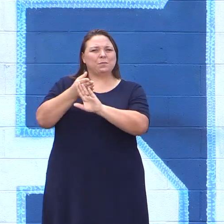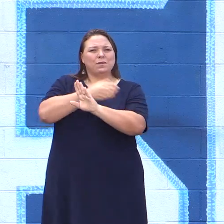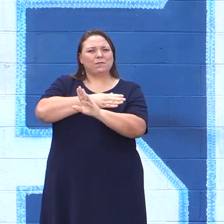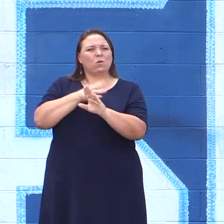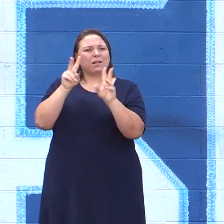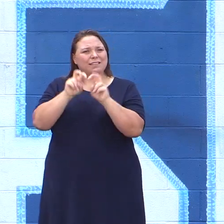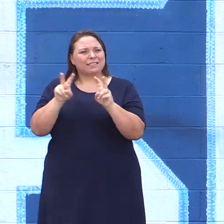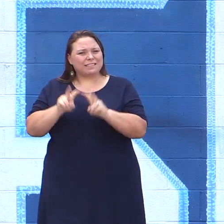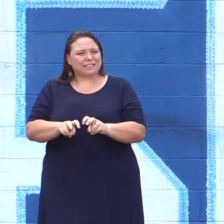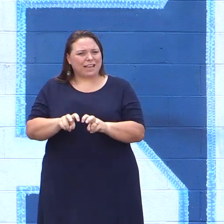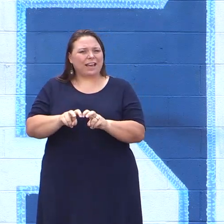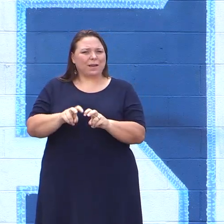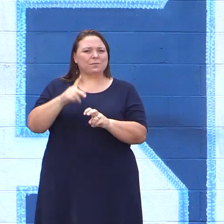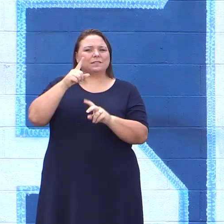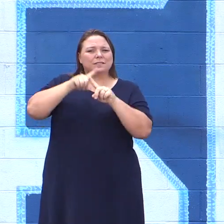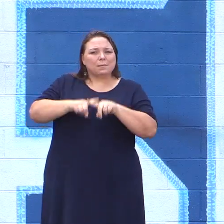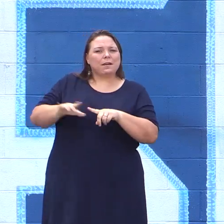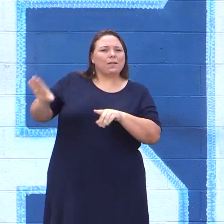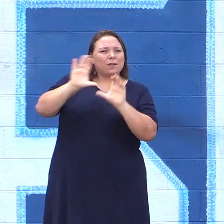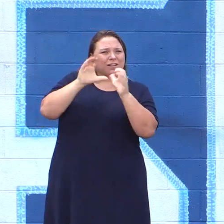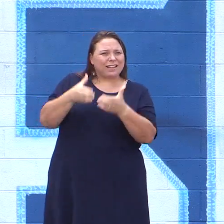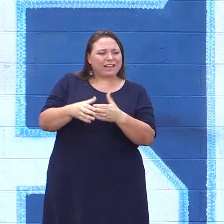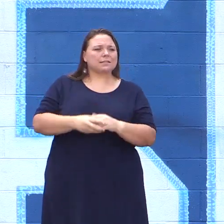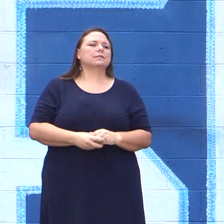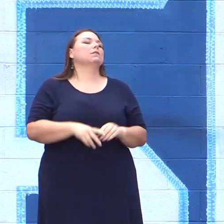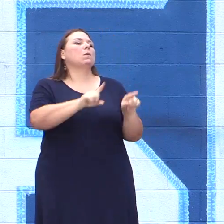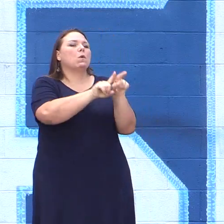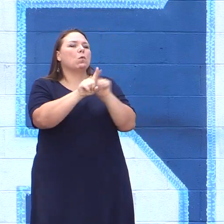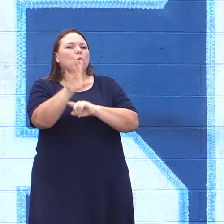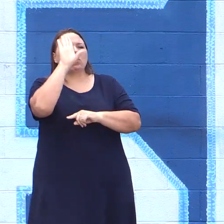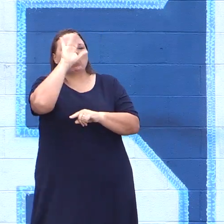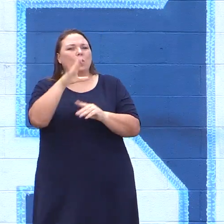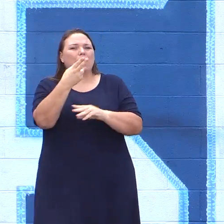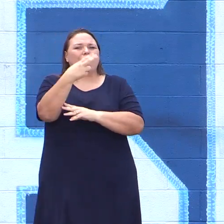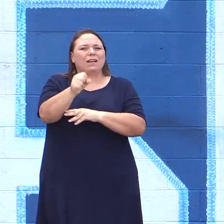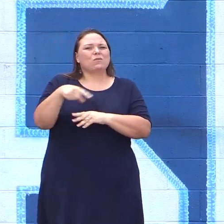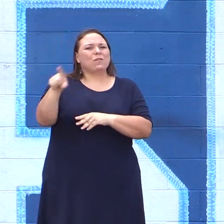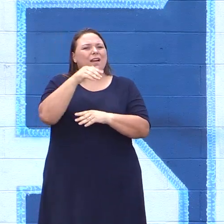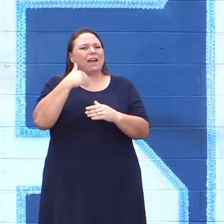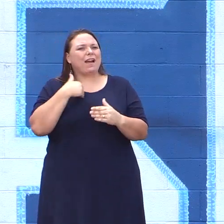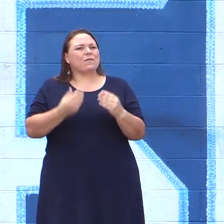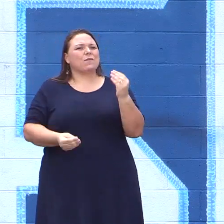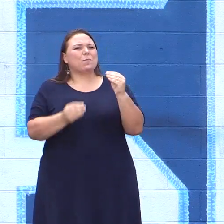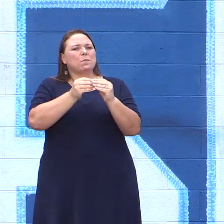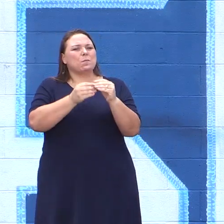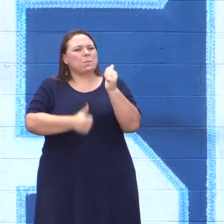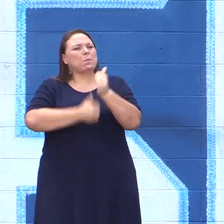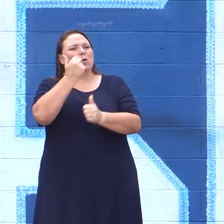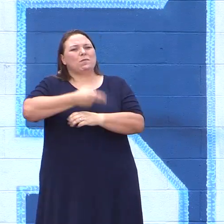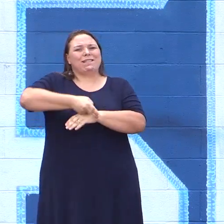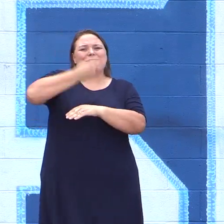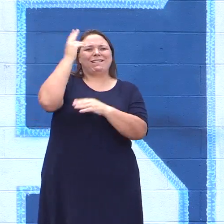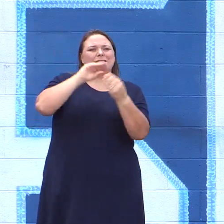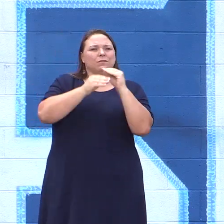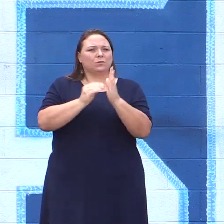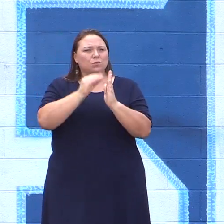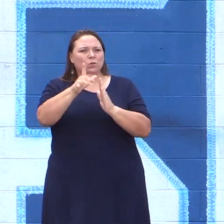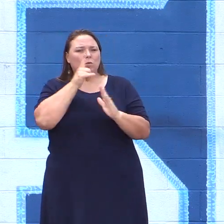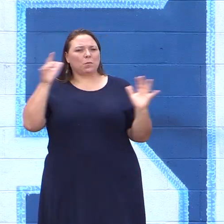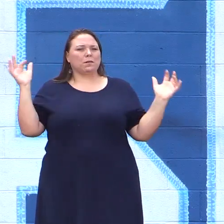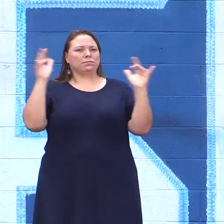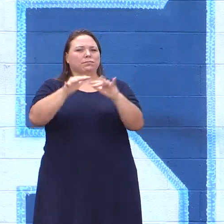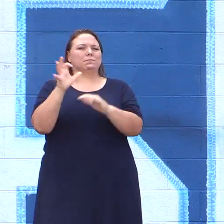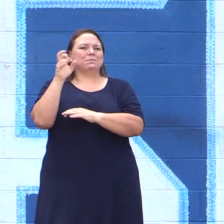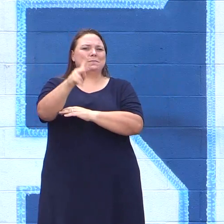exams, given the classes that they're in. We also know that our high schools has the highest number of students who will be